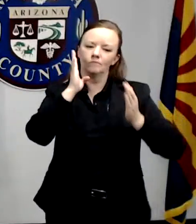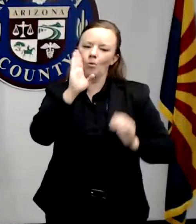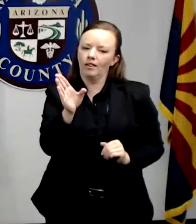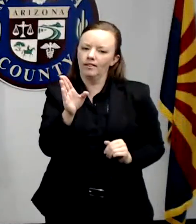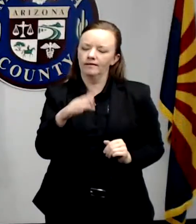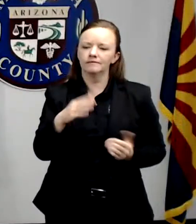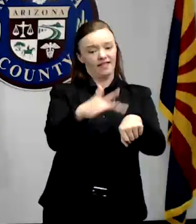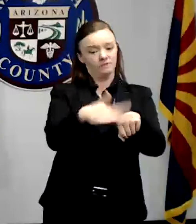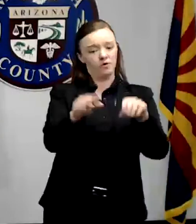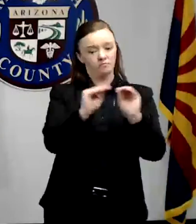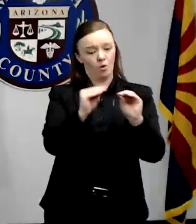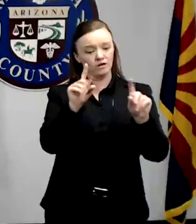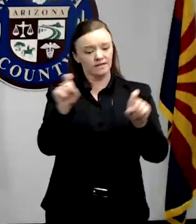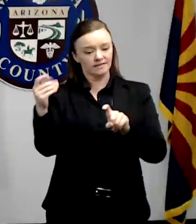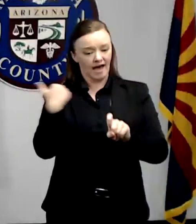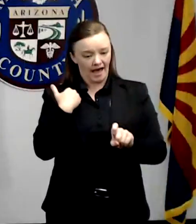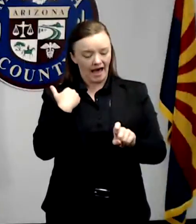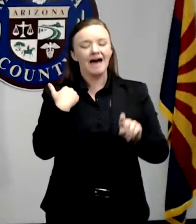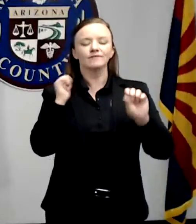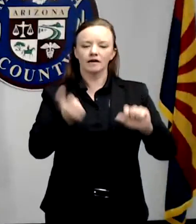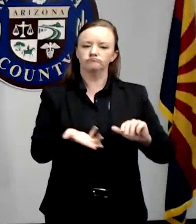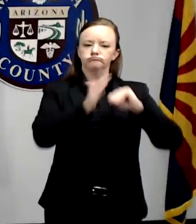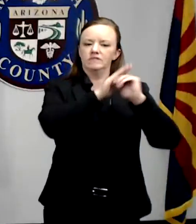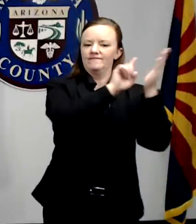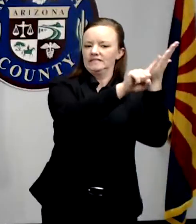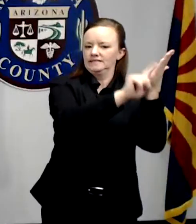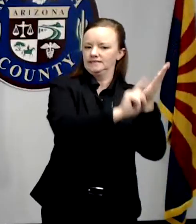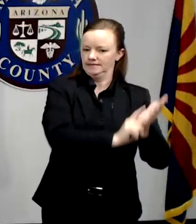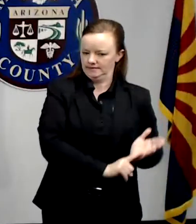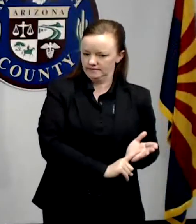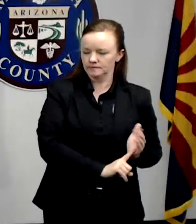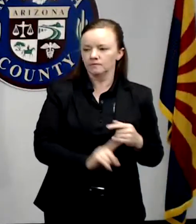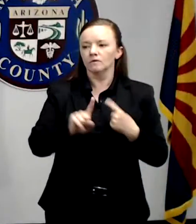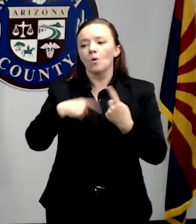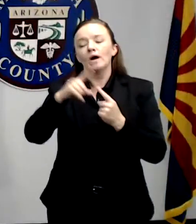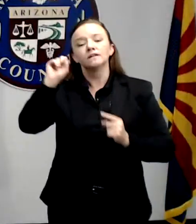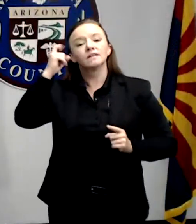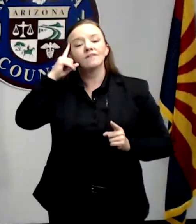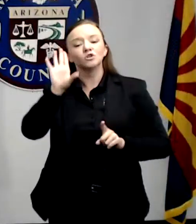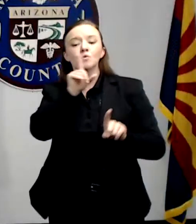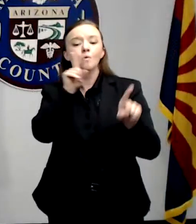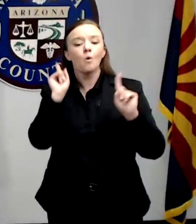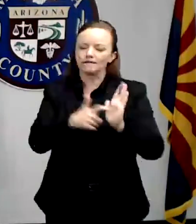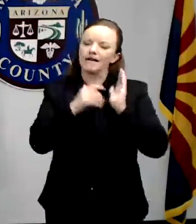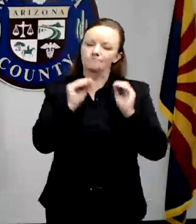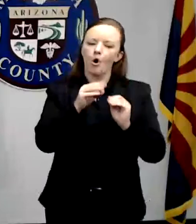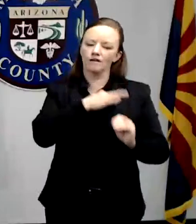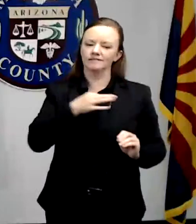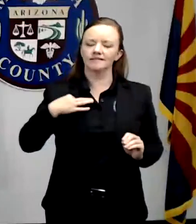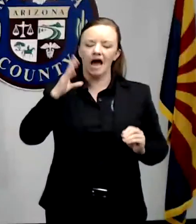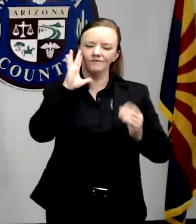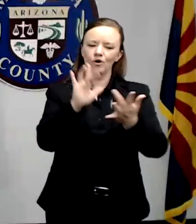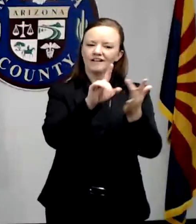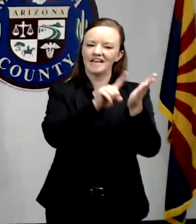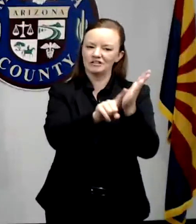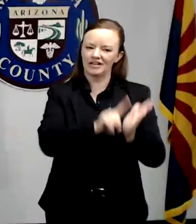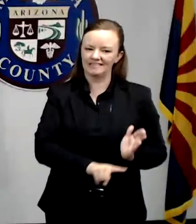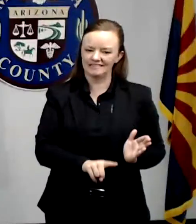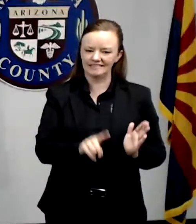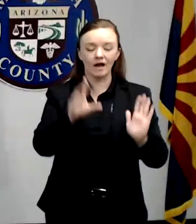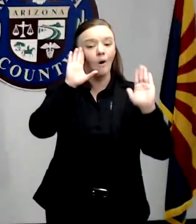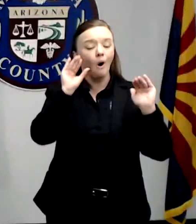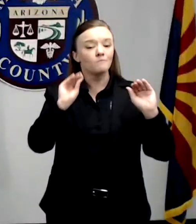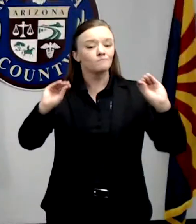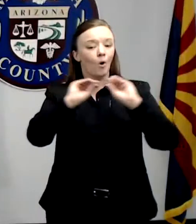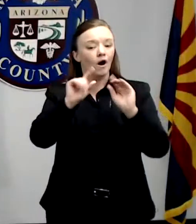of cases. And once the governor's orders are lifted, people are going to have a lot more contacts during more specific information on